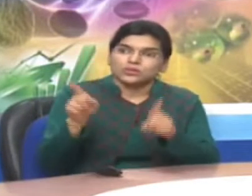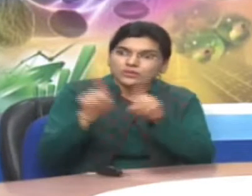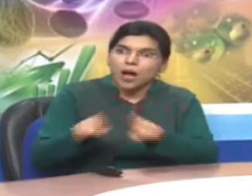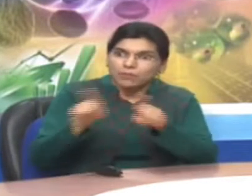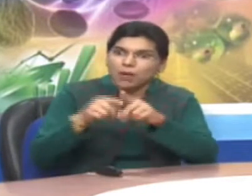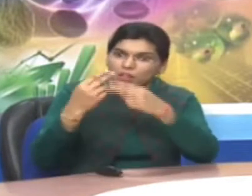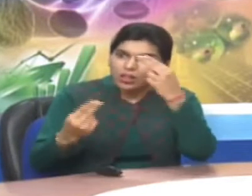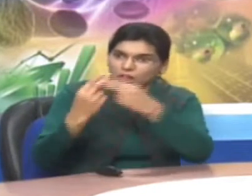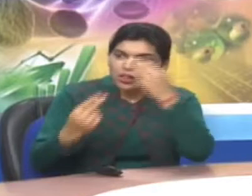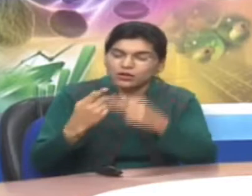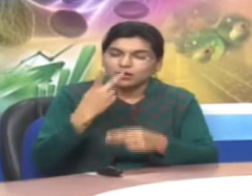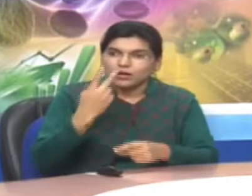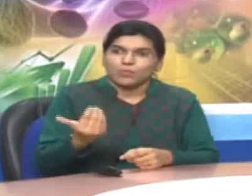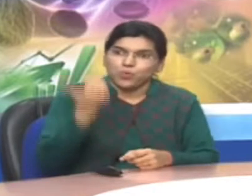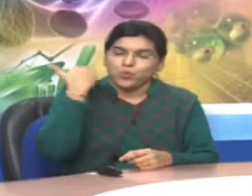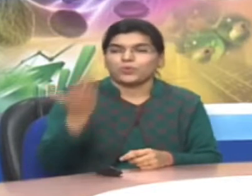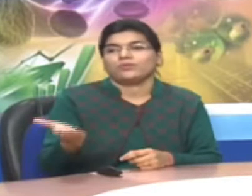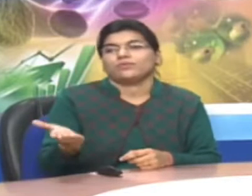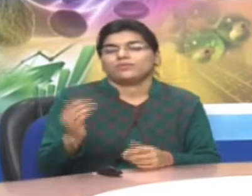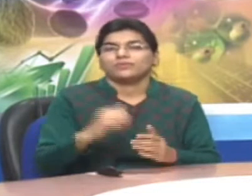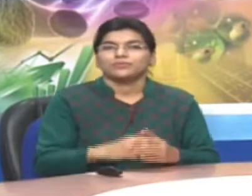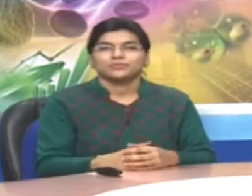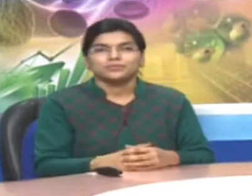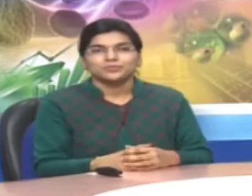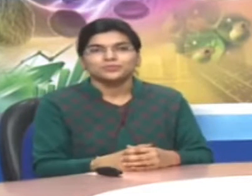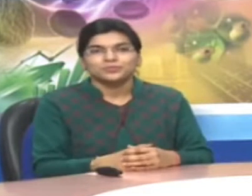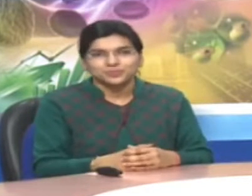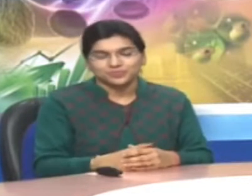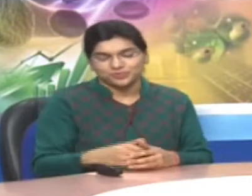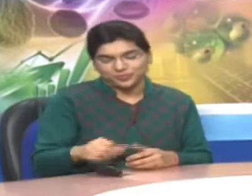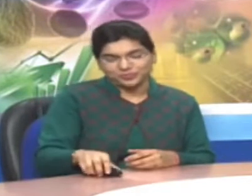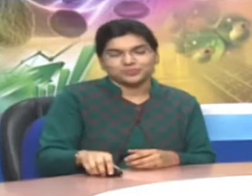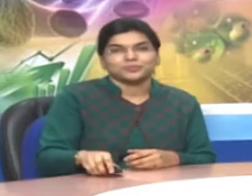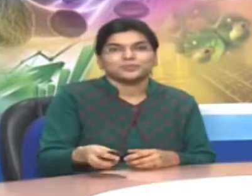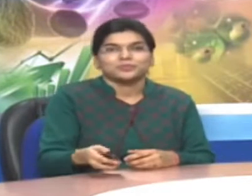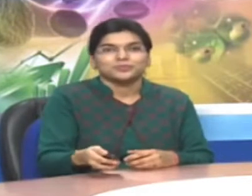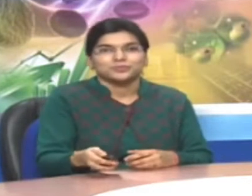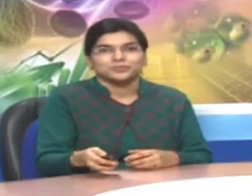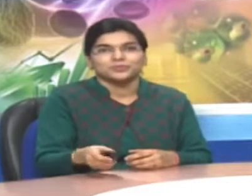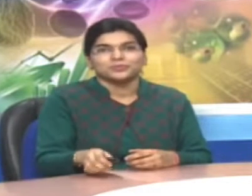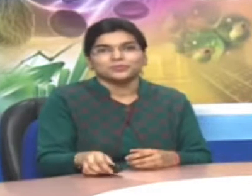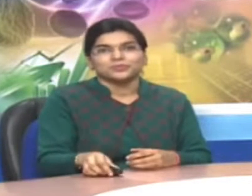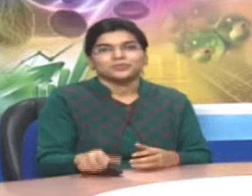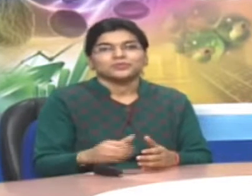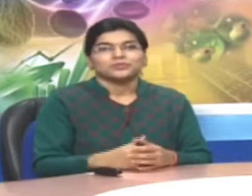Better be quick, this conversation bores me."